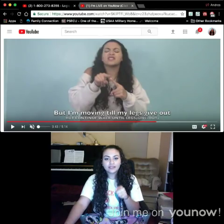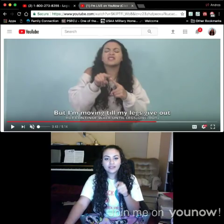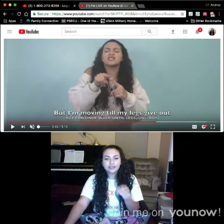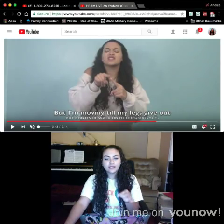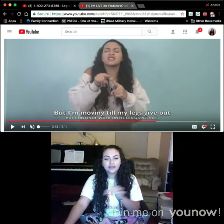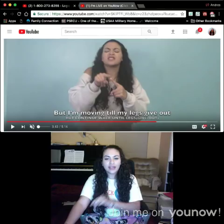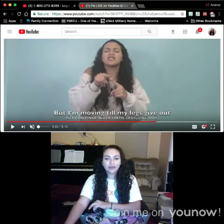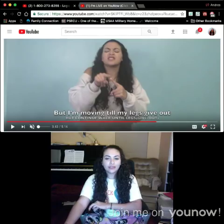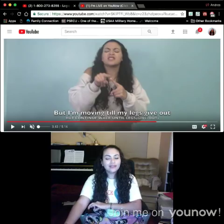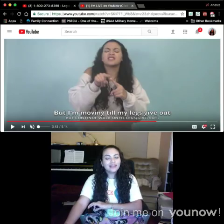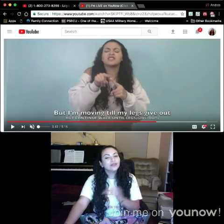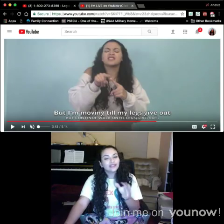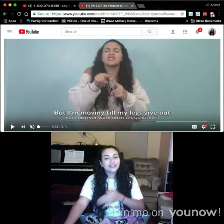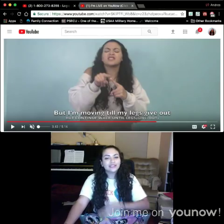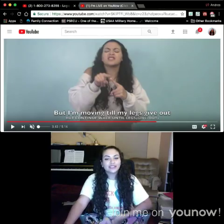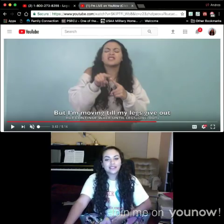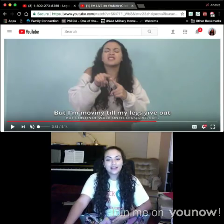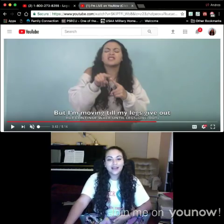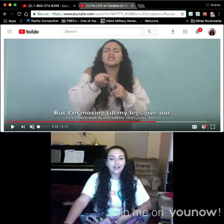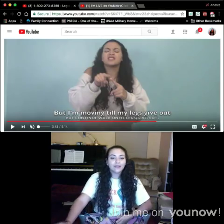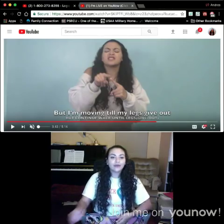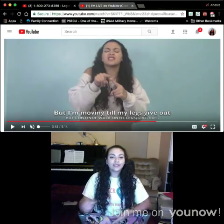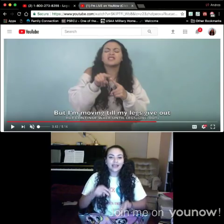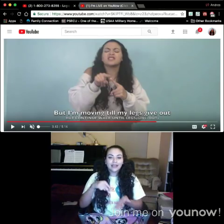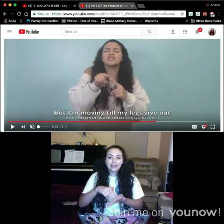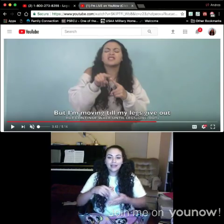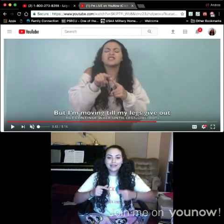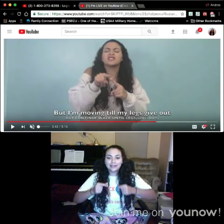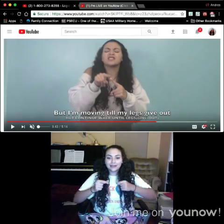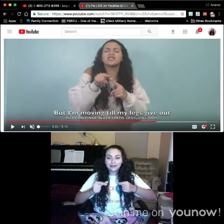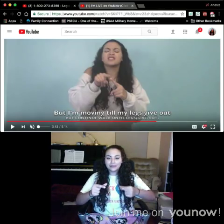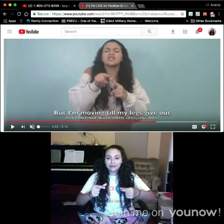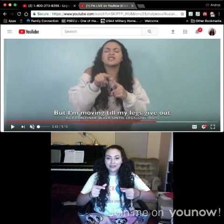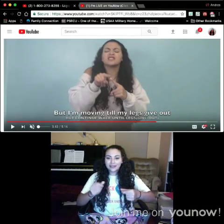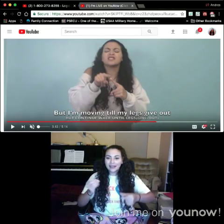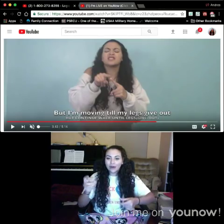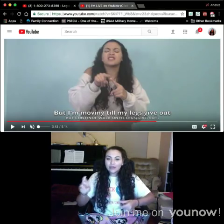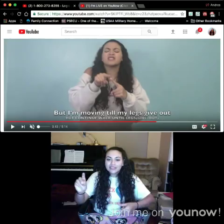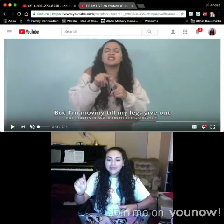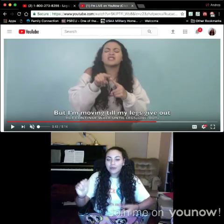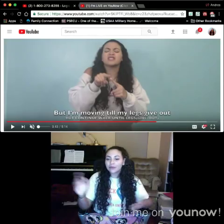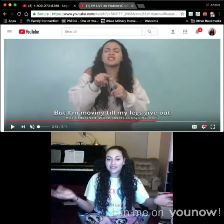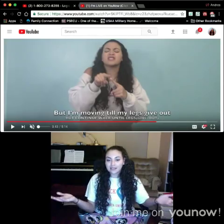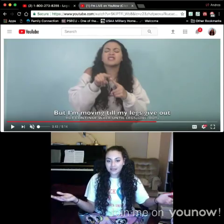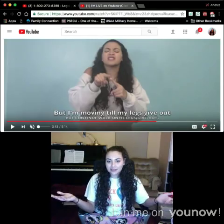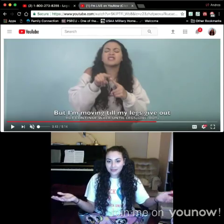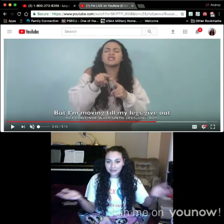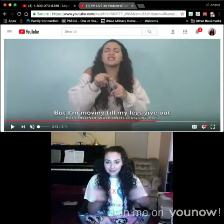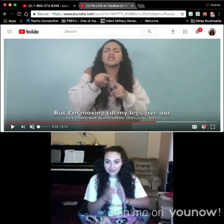because give and out, it doesn't translate like that. Like if I were to sign legs give out, that wouldn't make